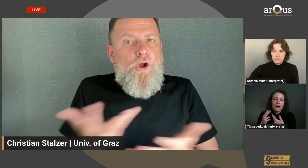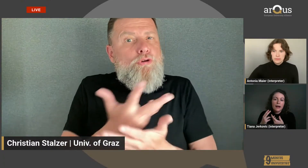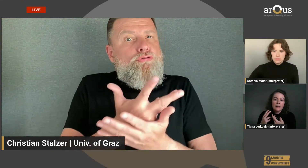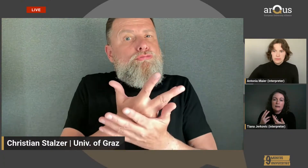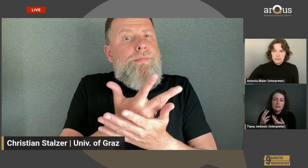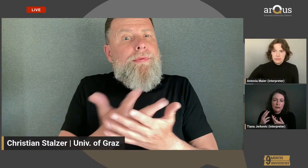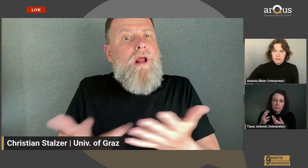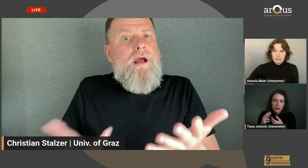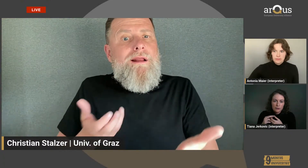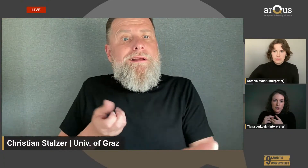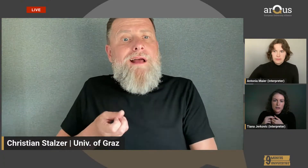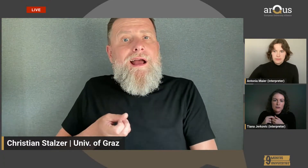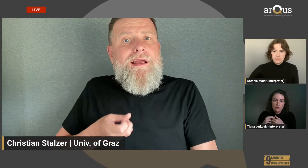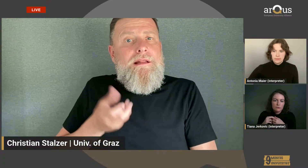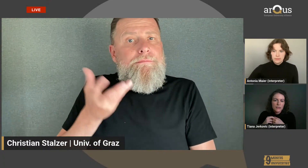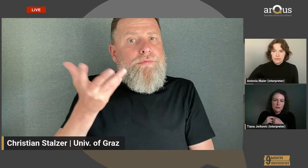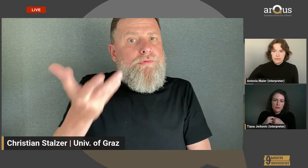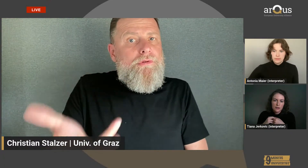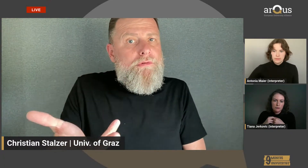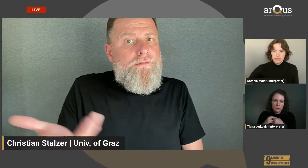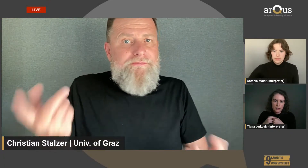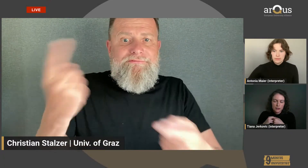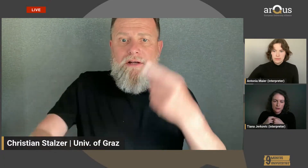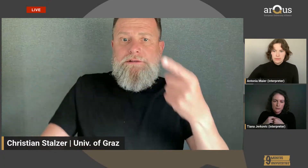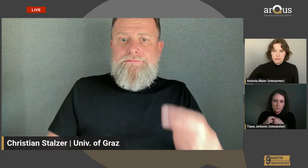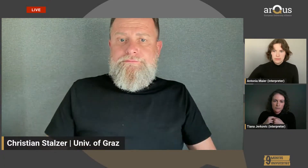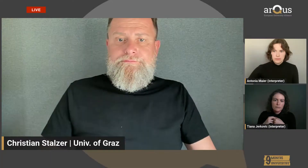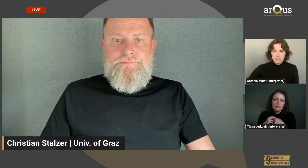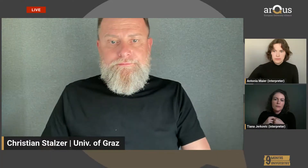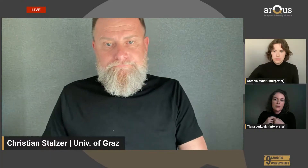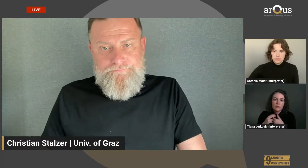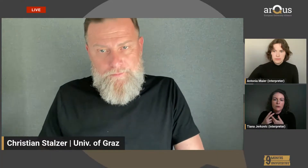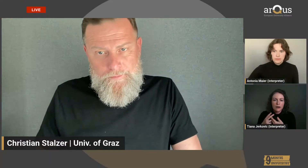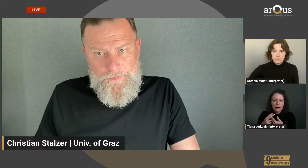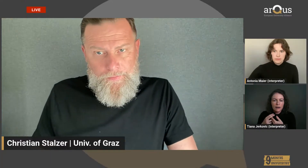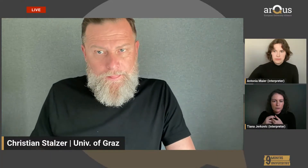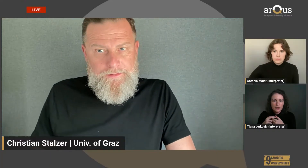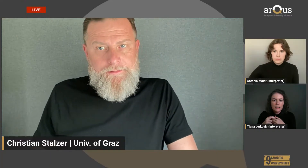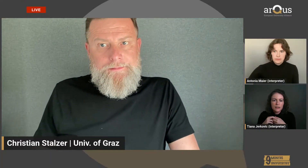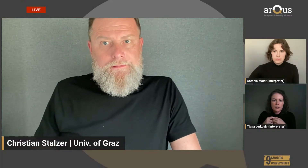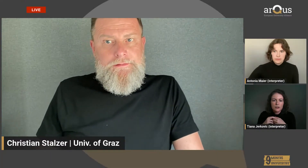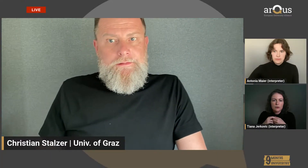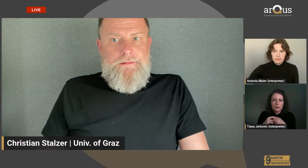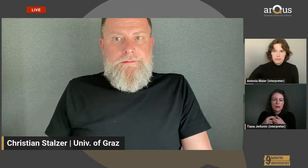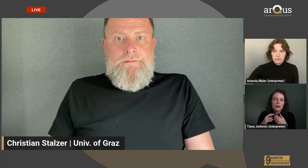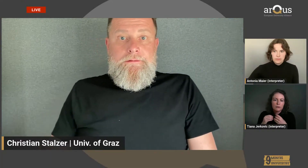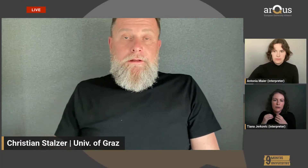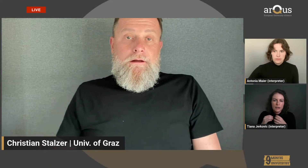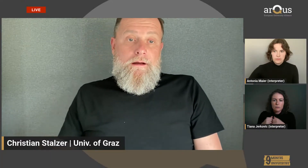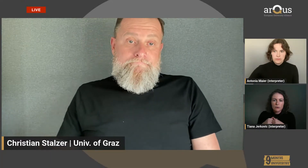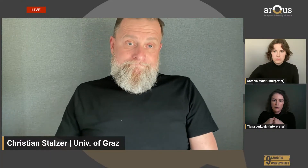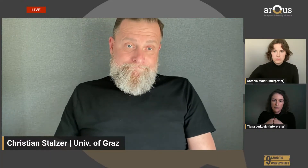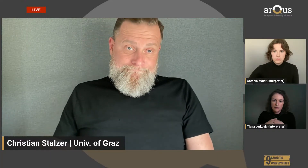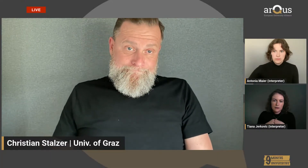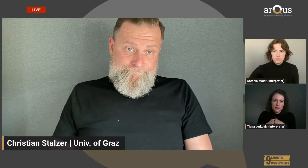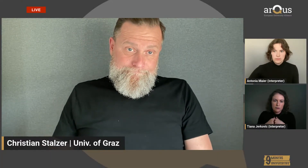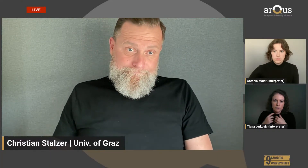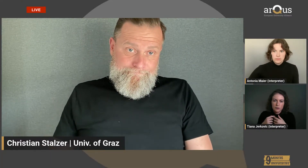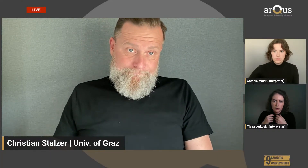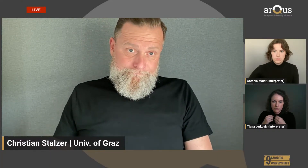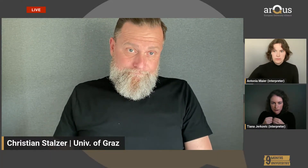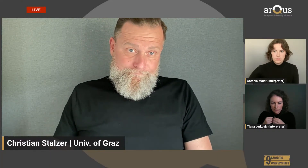ignored, and parents just don't receive that information. So we need to raise more